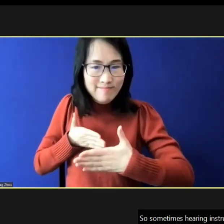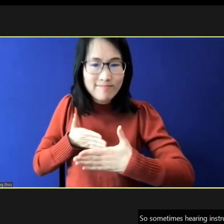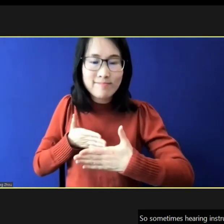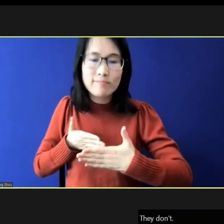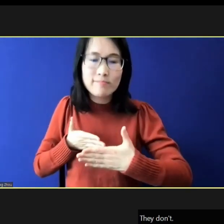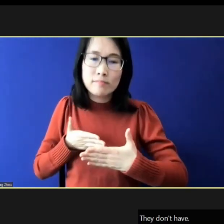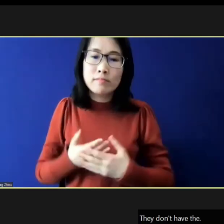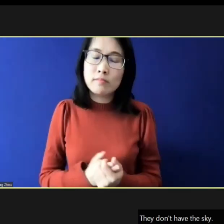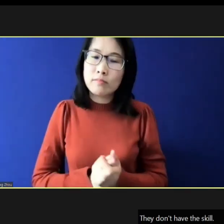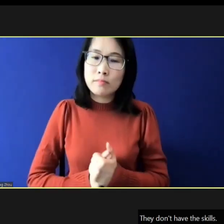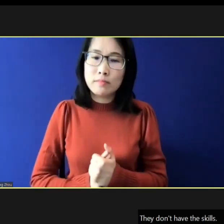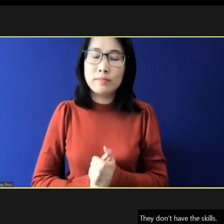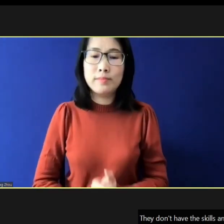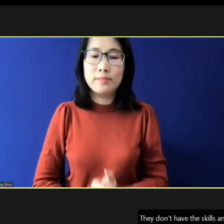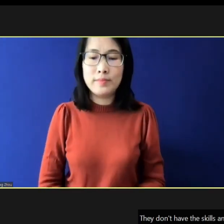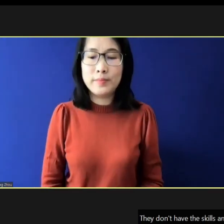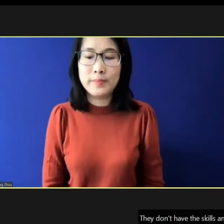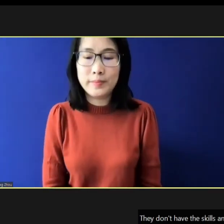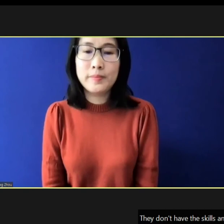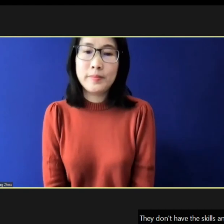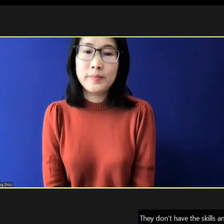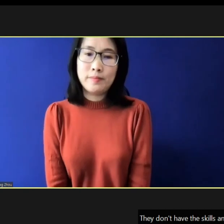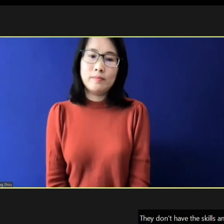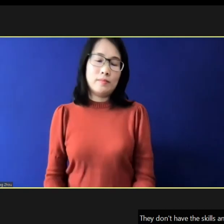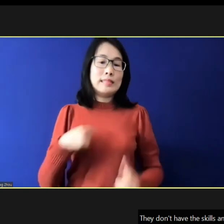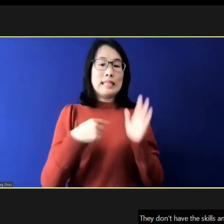they don't have the skills, and that produces a barrier.